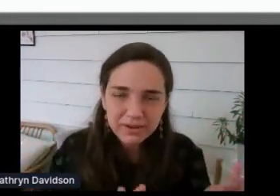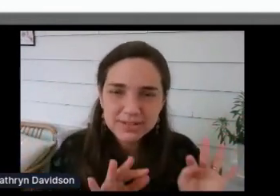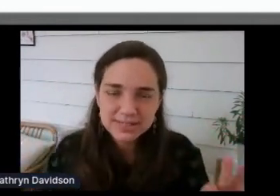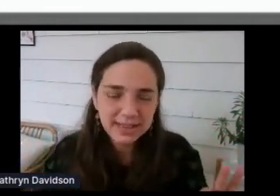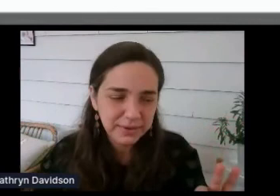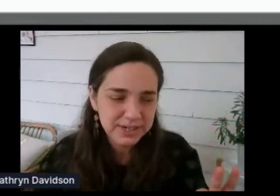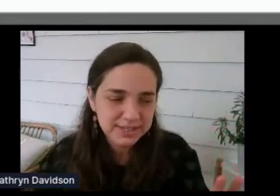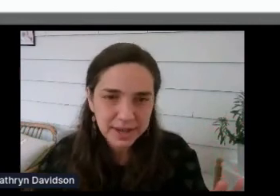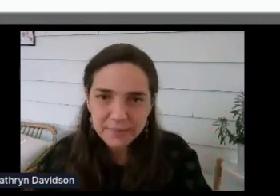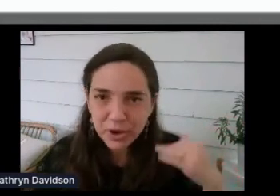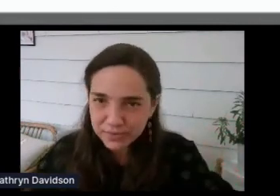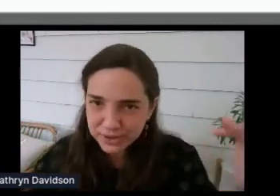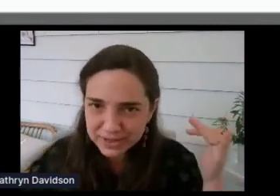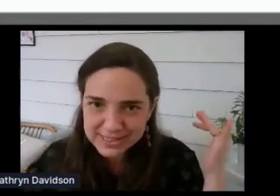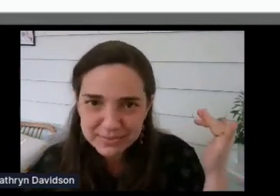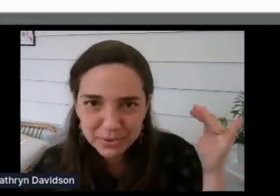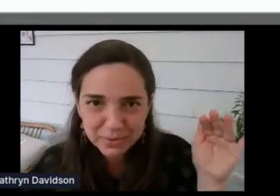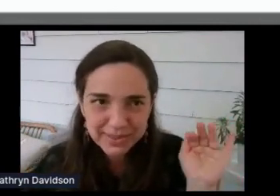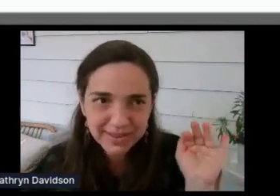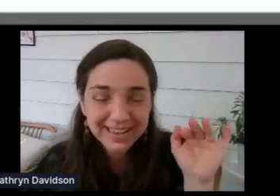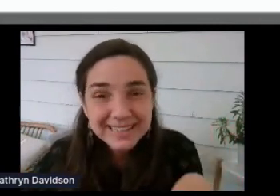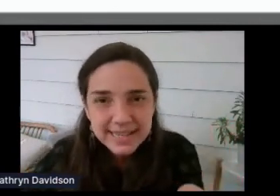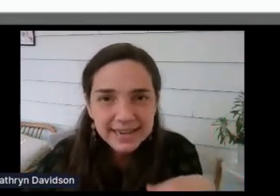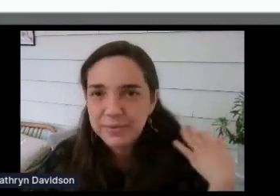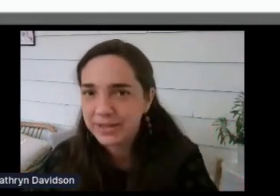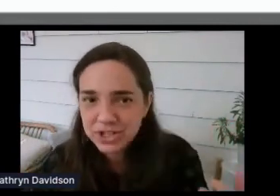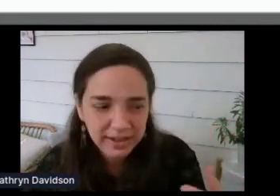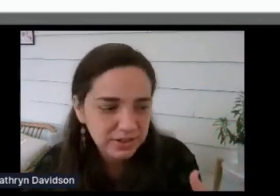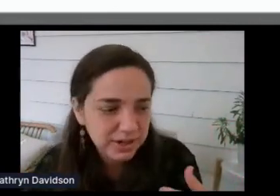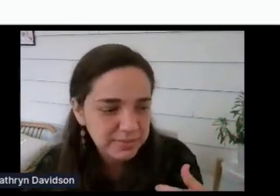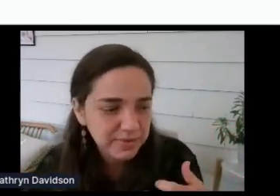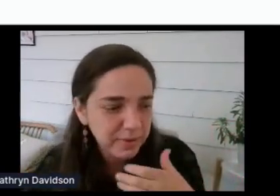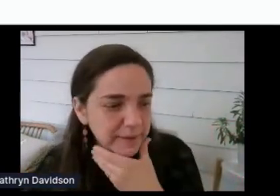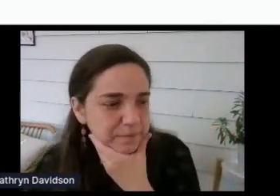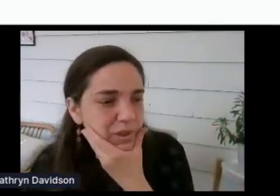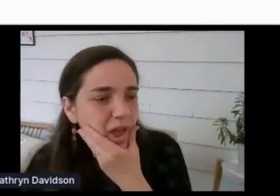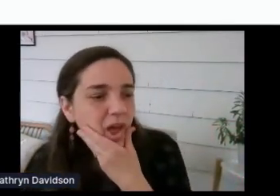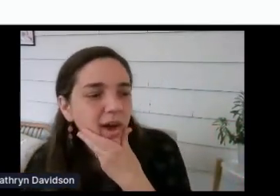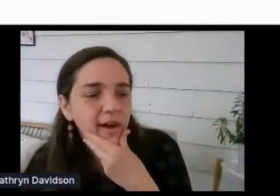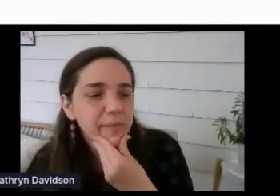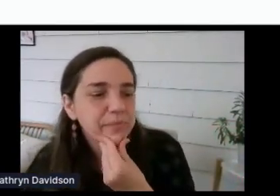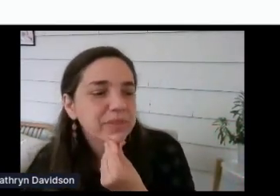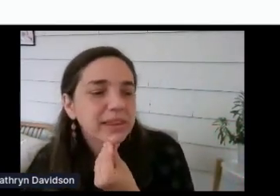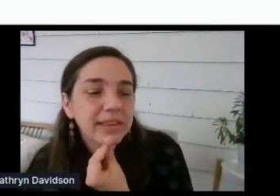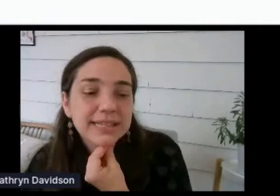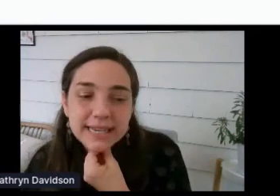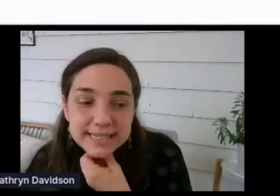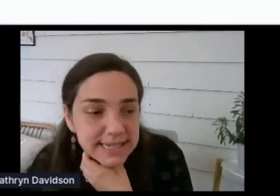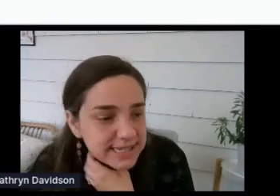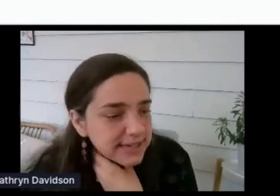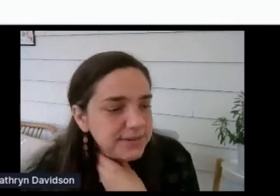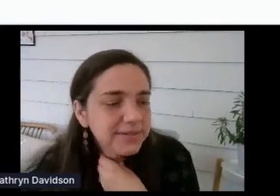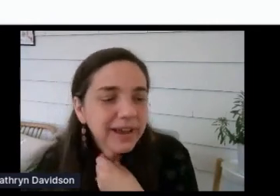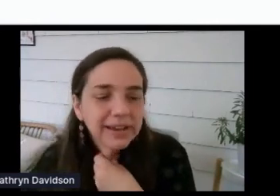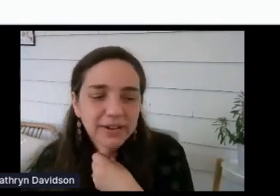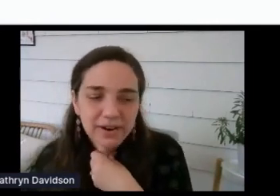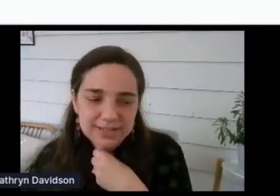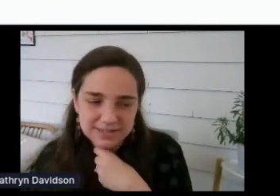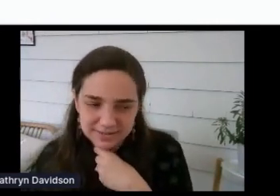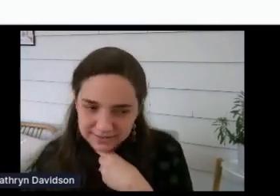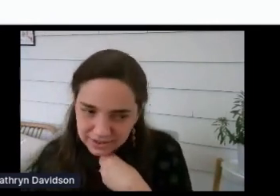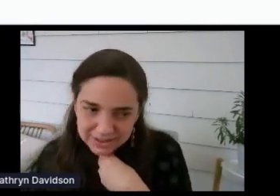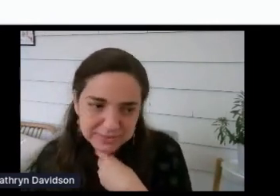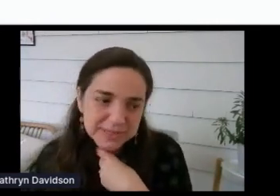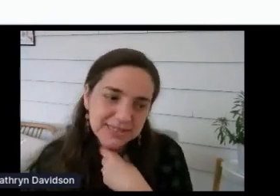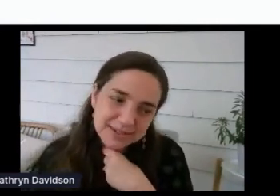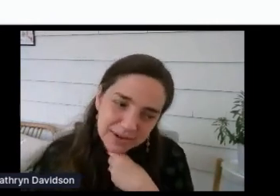of pronouns in sign languages. Hopefully you can see both where the insight and where the challenge comes from, right? It's a consistent use of height